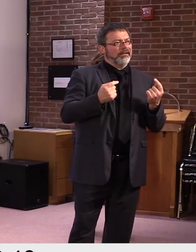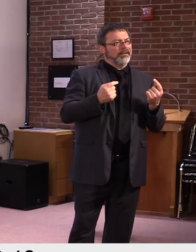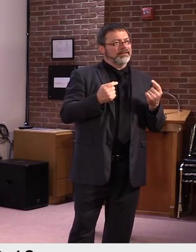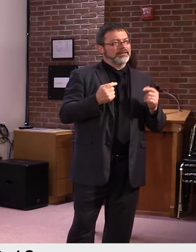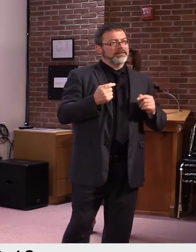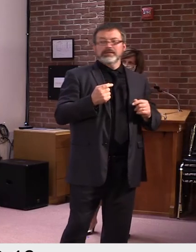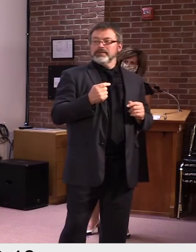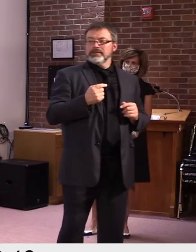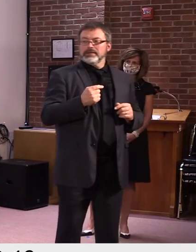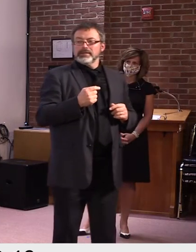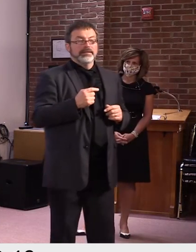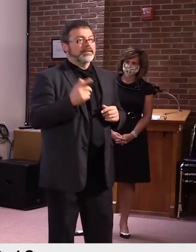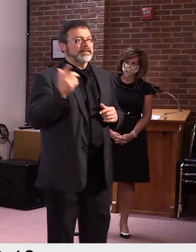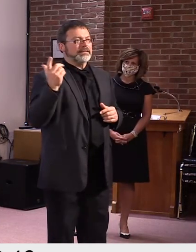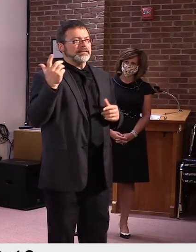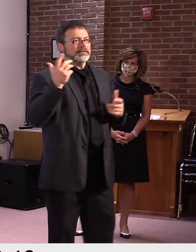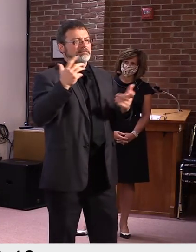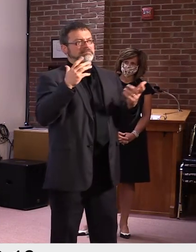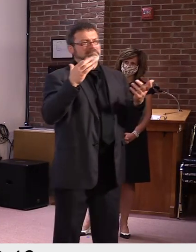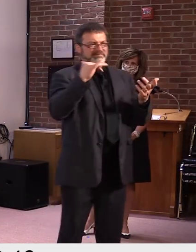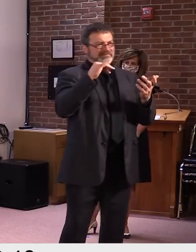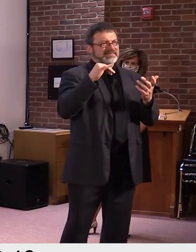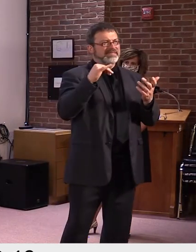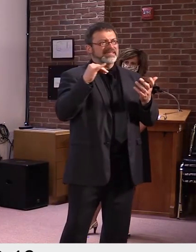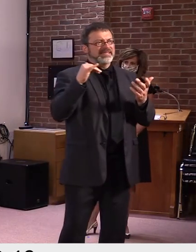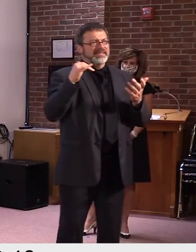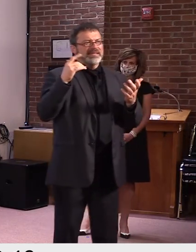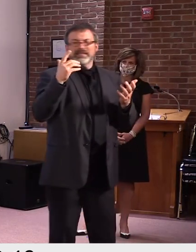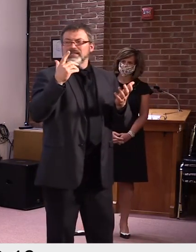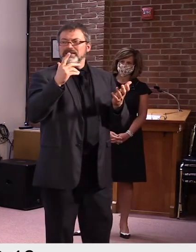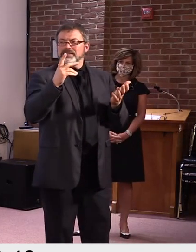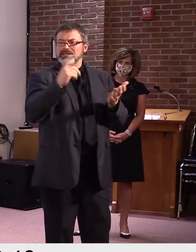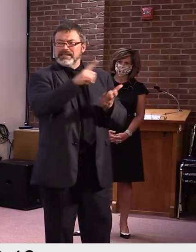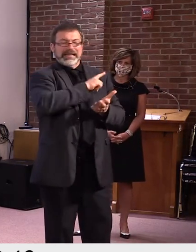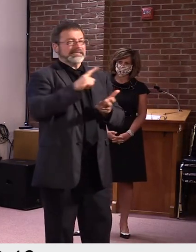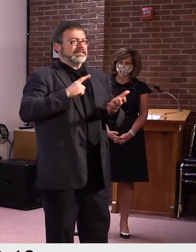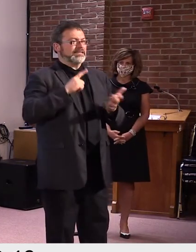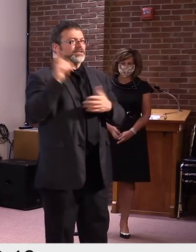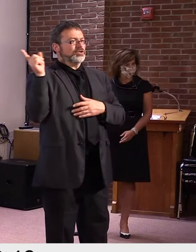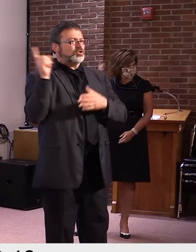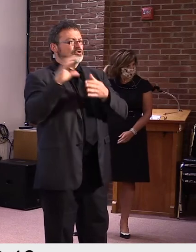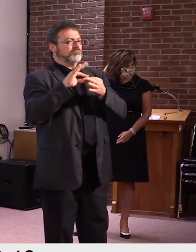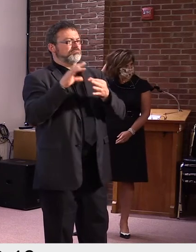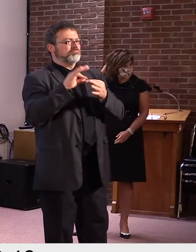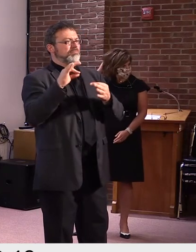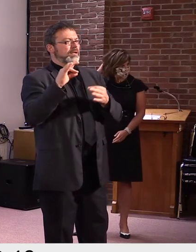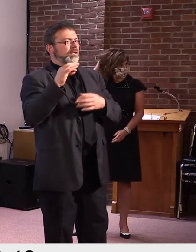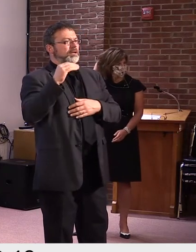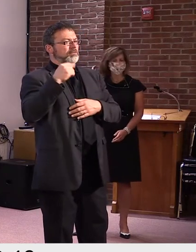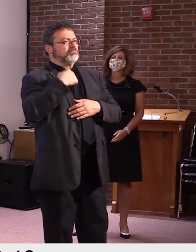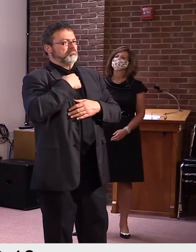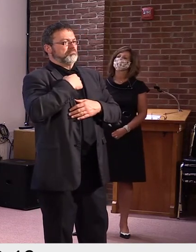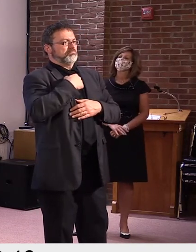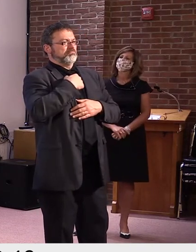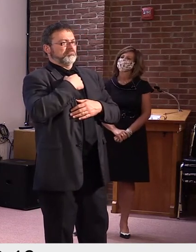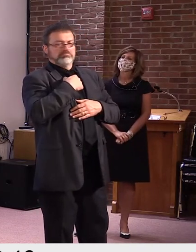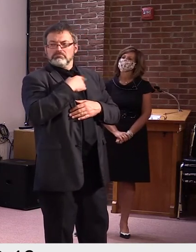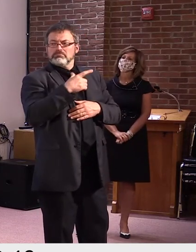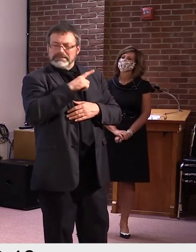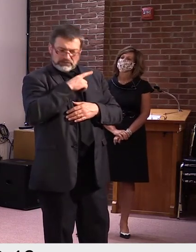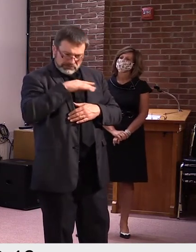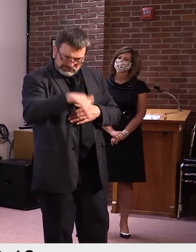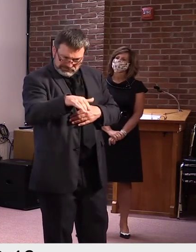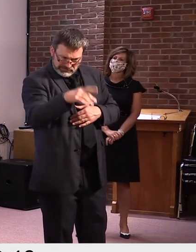Secretary Moore is on the line, but we've... I am, Governor. Okay. Well, again, we are allowing, there